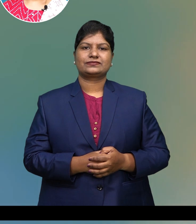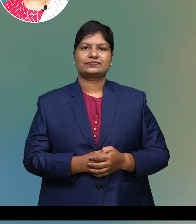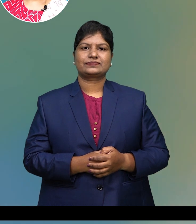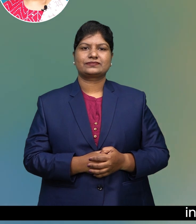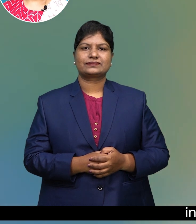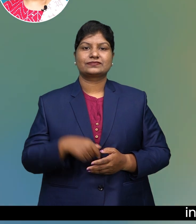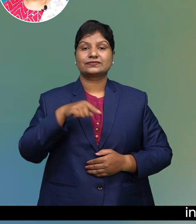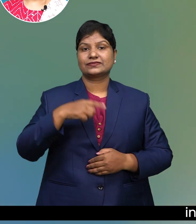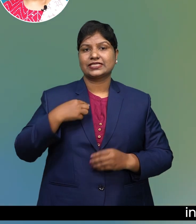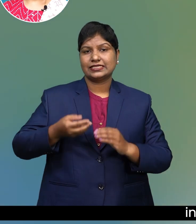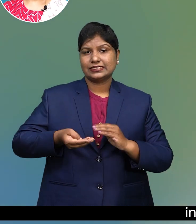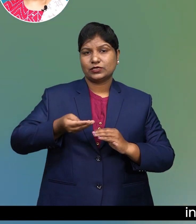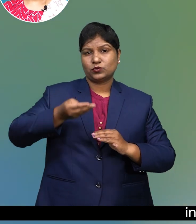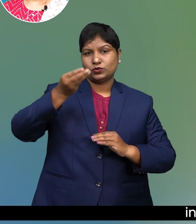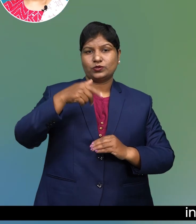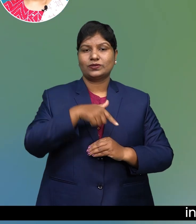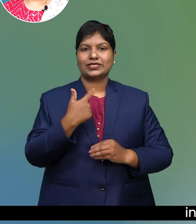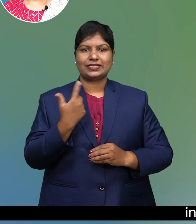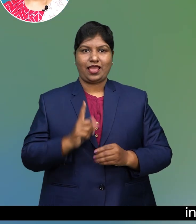an increase in height,